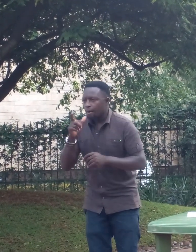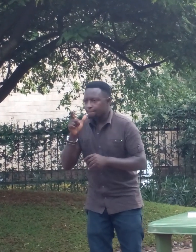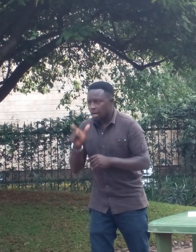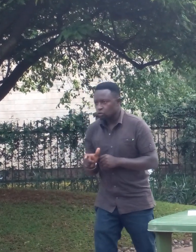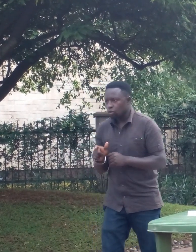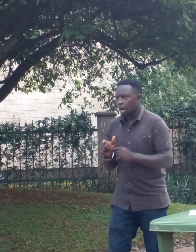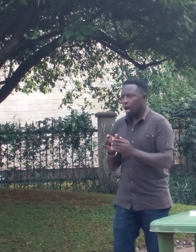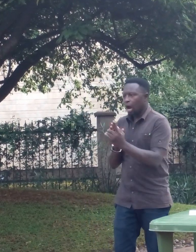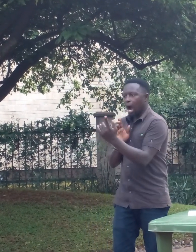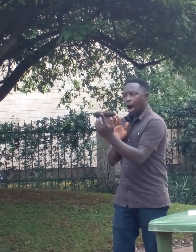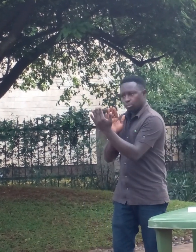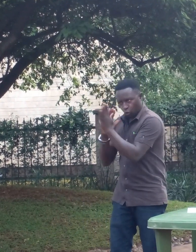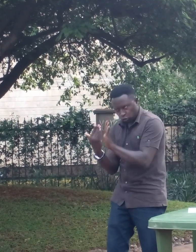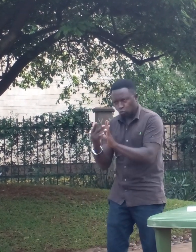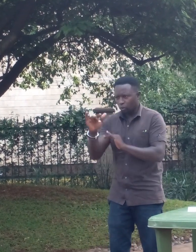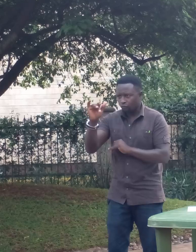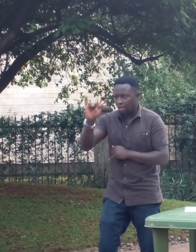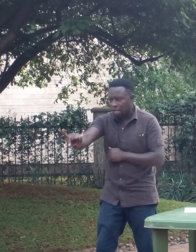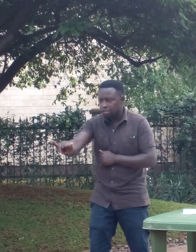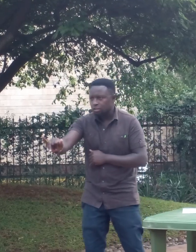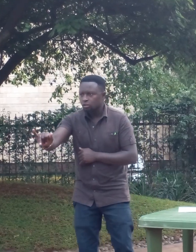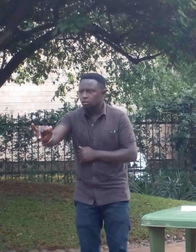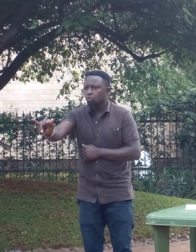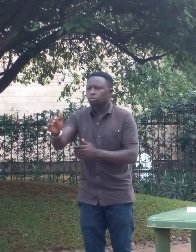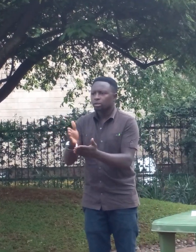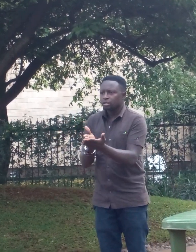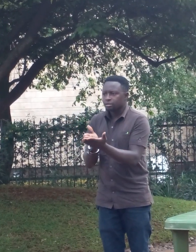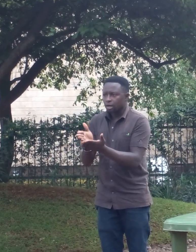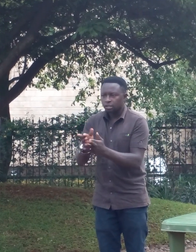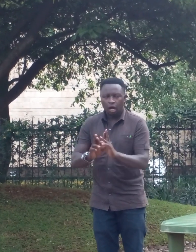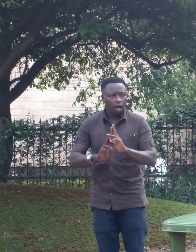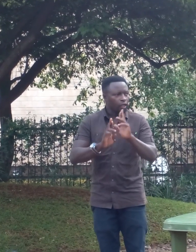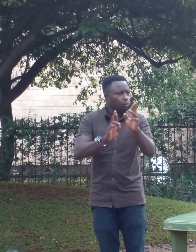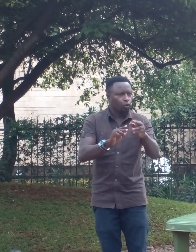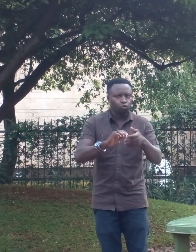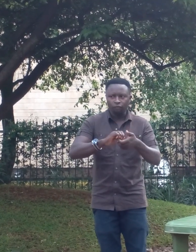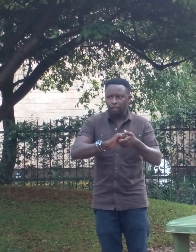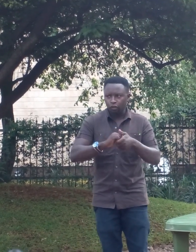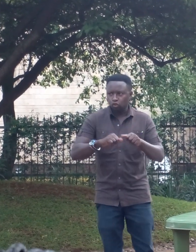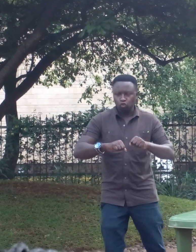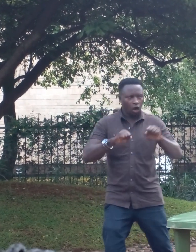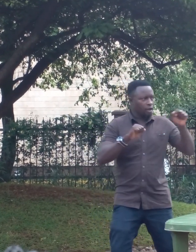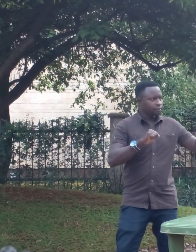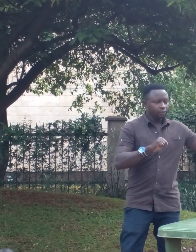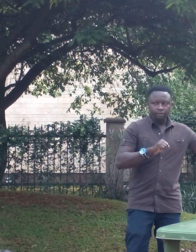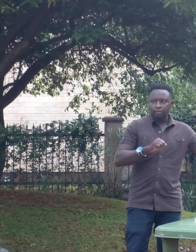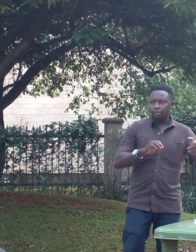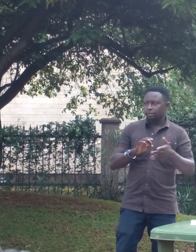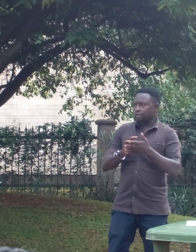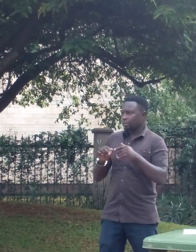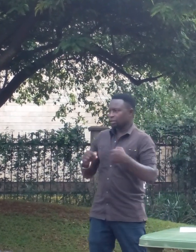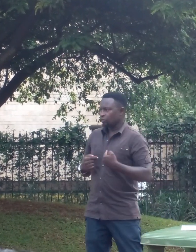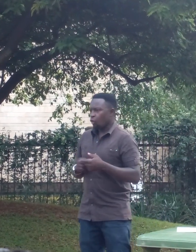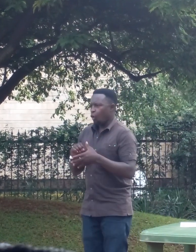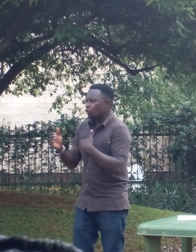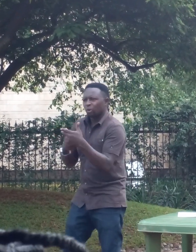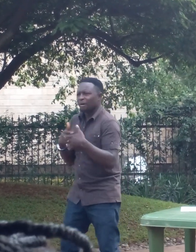consultation. If a person has approached you on that, just be honest and report to the federation official.